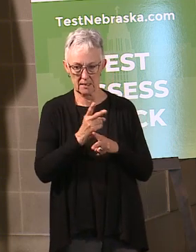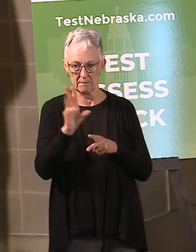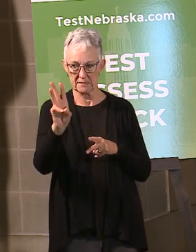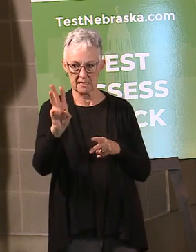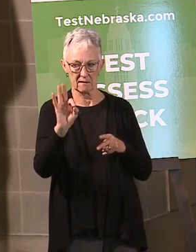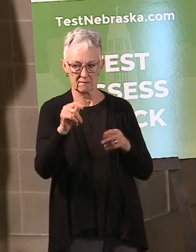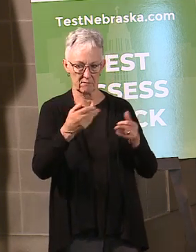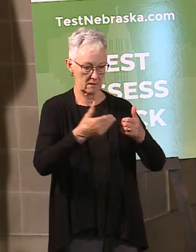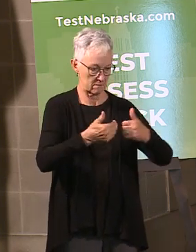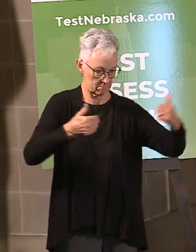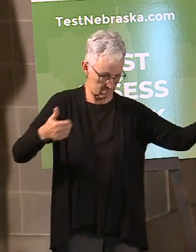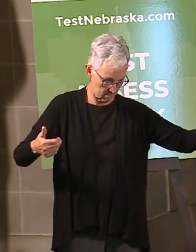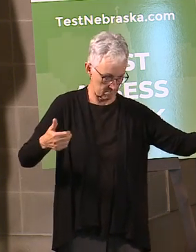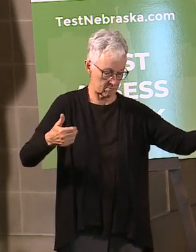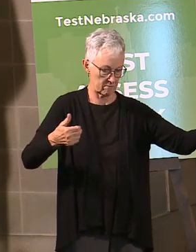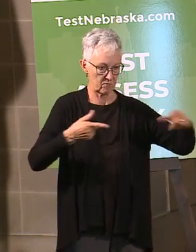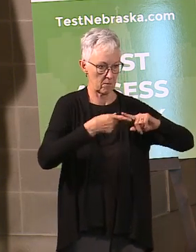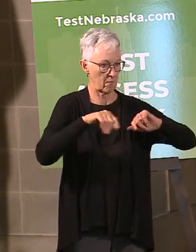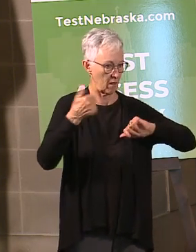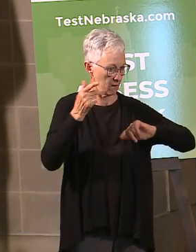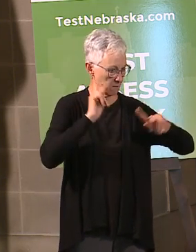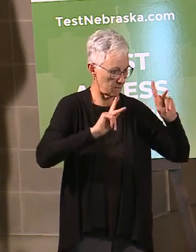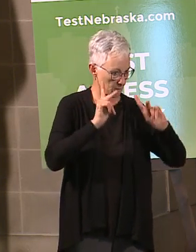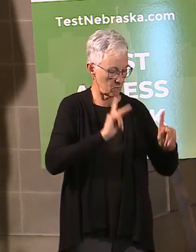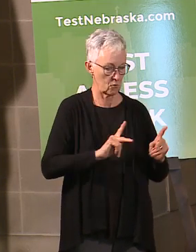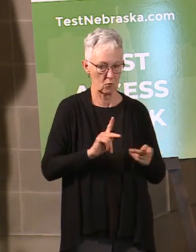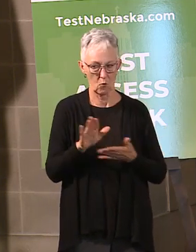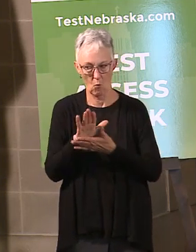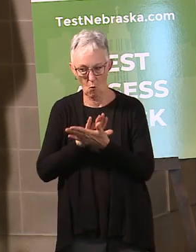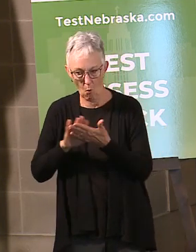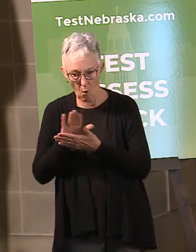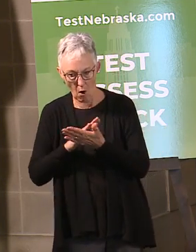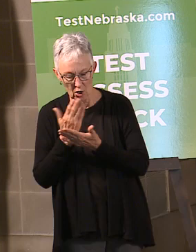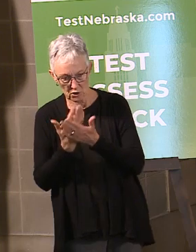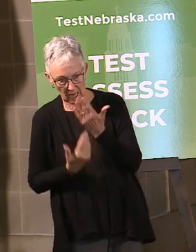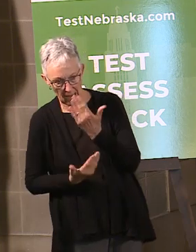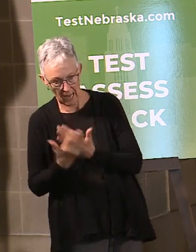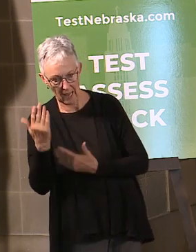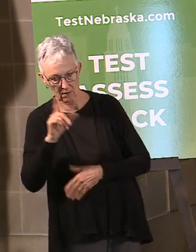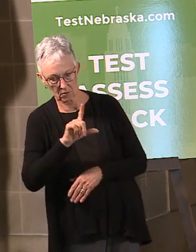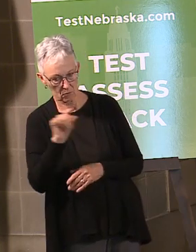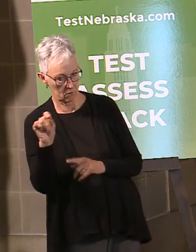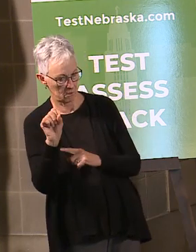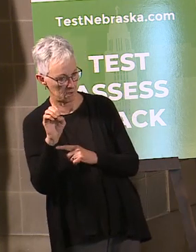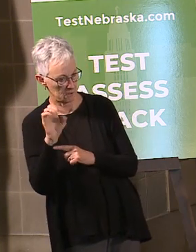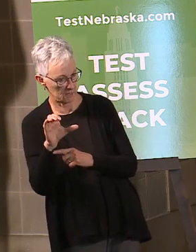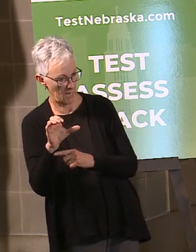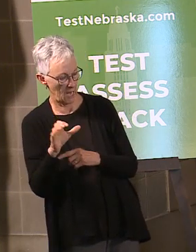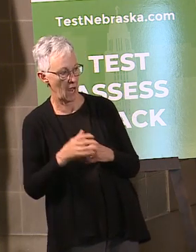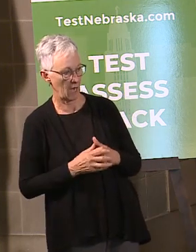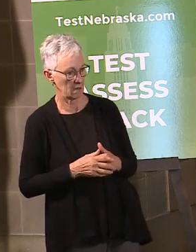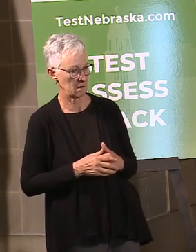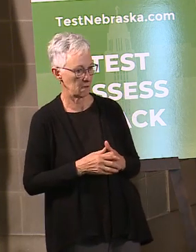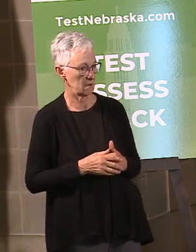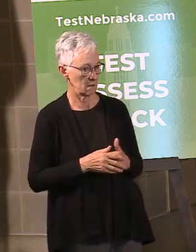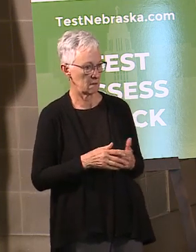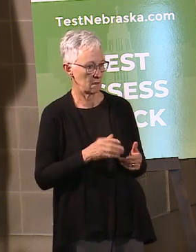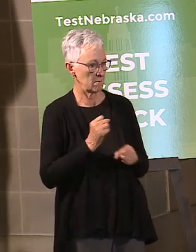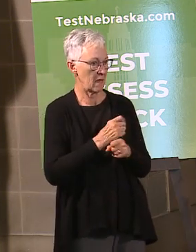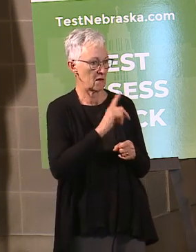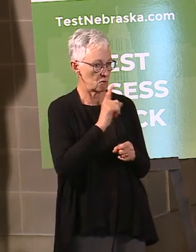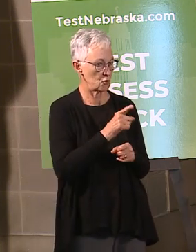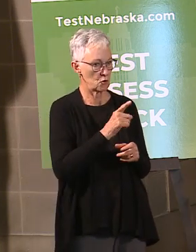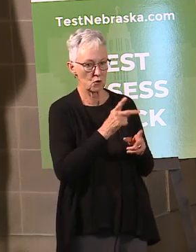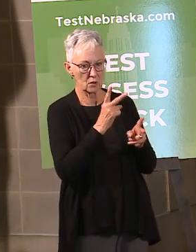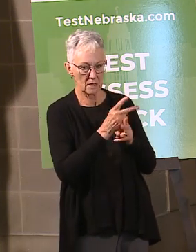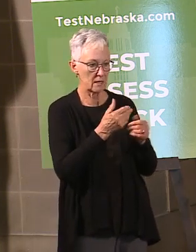you and other people. Wash your hands often, 20 seconds at a time. Make sure you're coughing into your elbow, all the good hygiene stuff. If